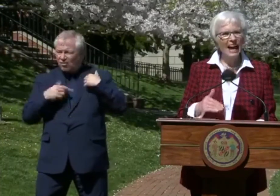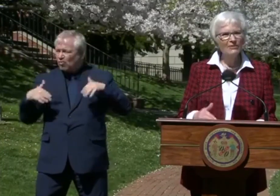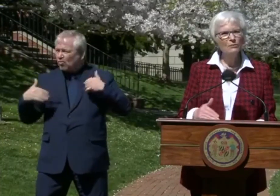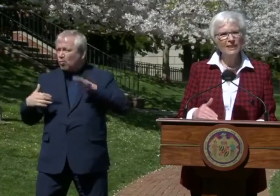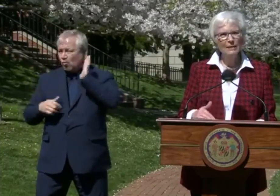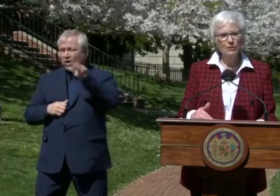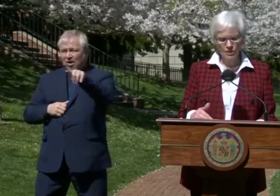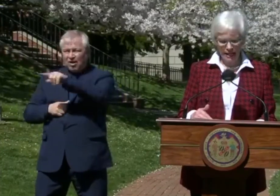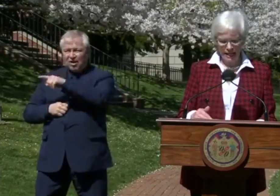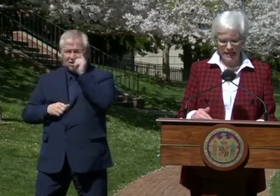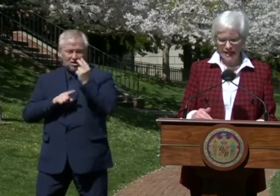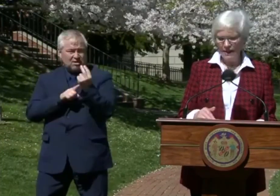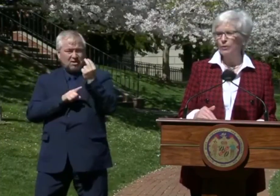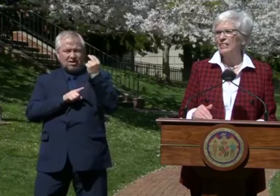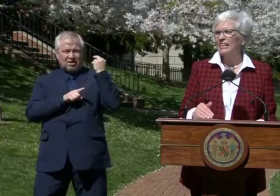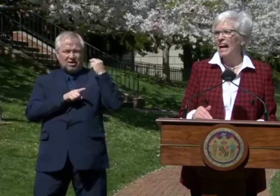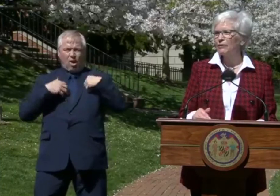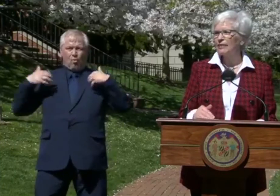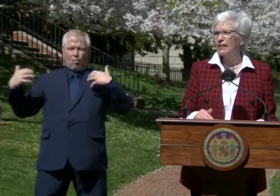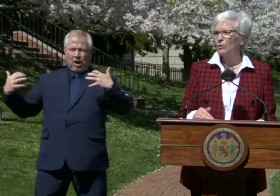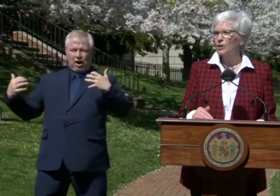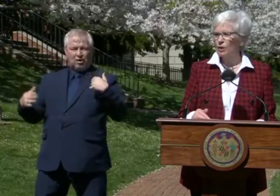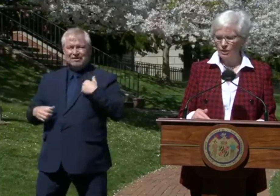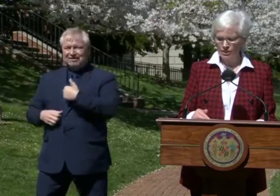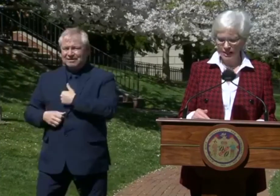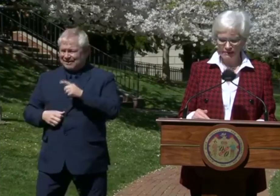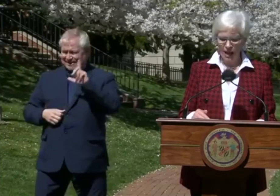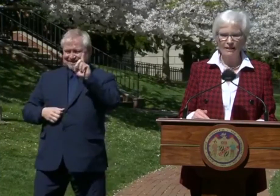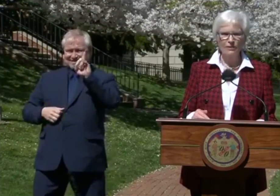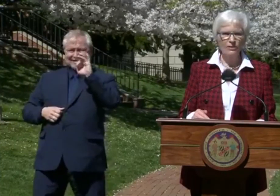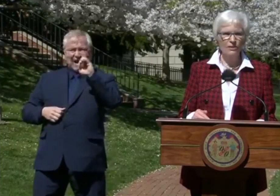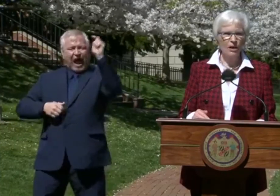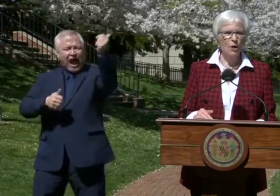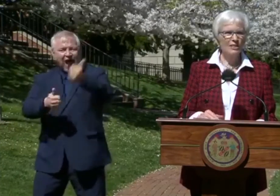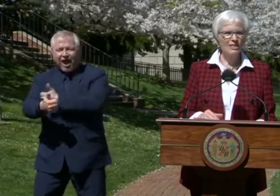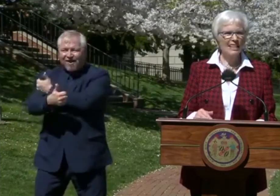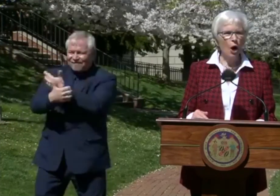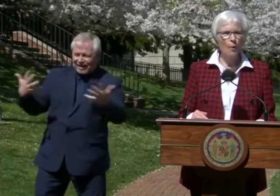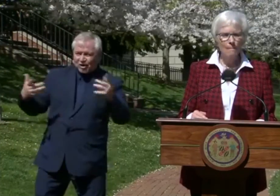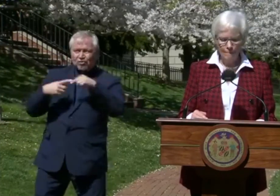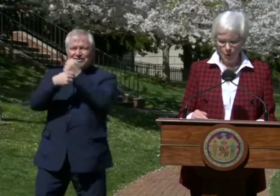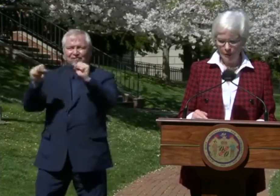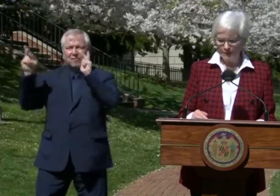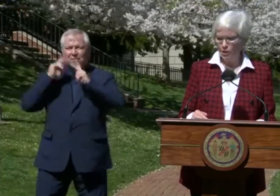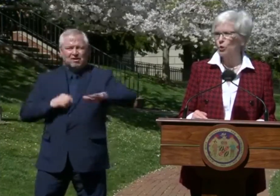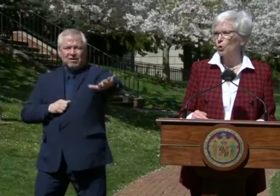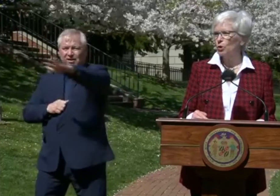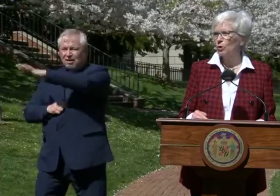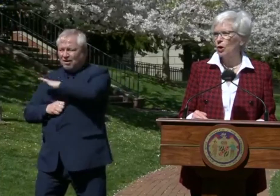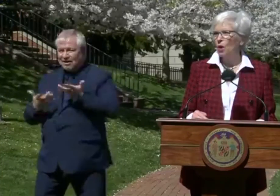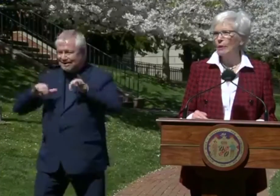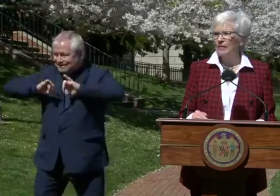we have to be able to say that we did everything we could to save lives. We stayed home, we missed